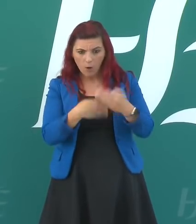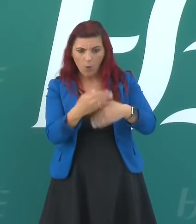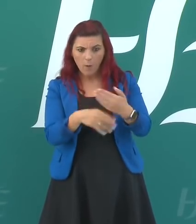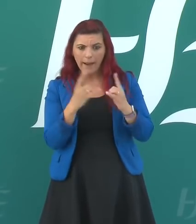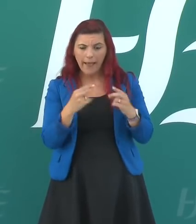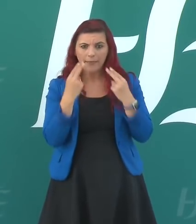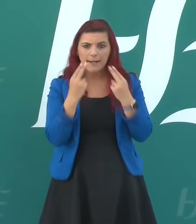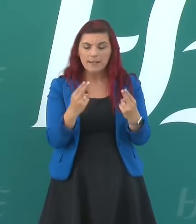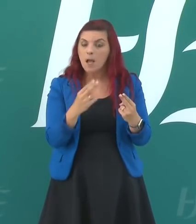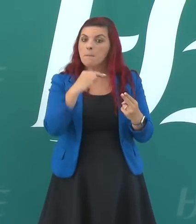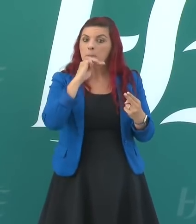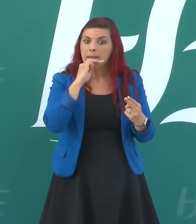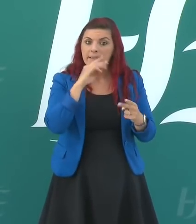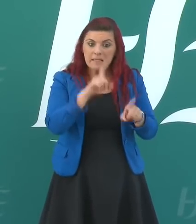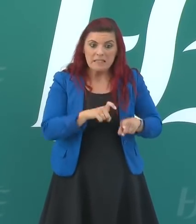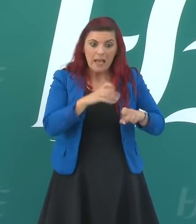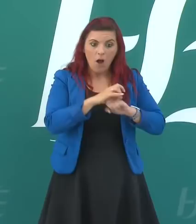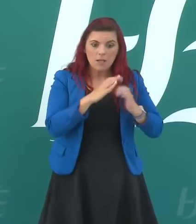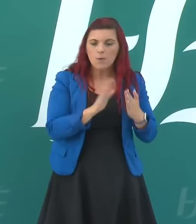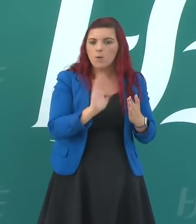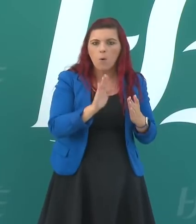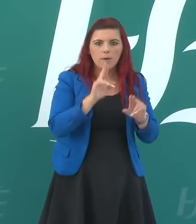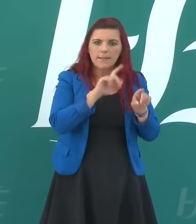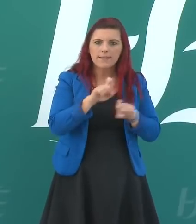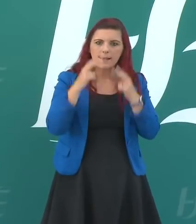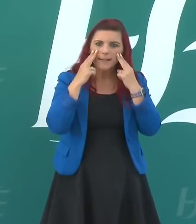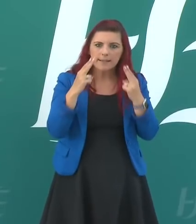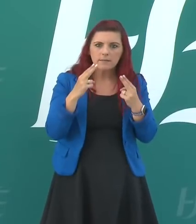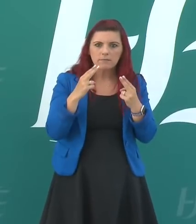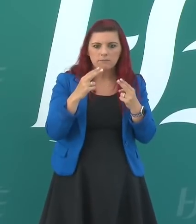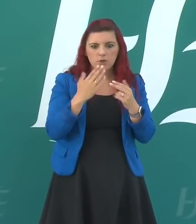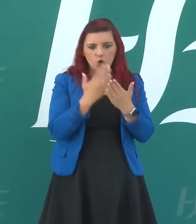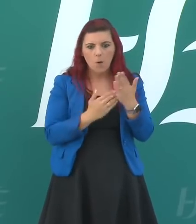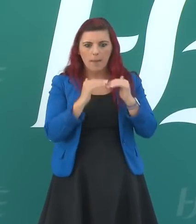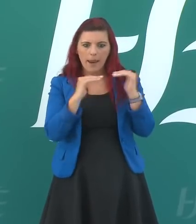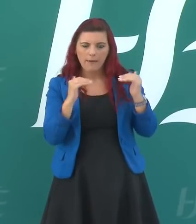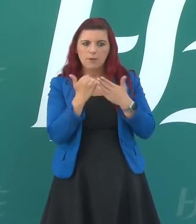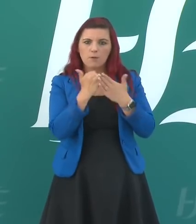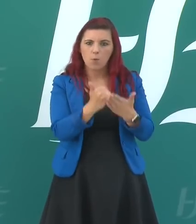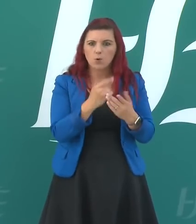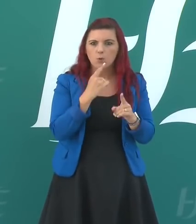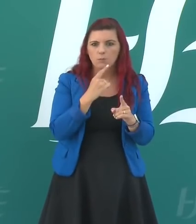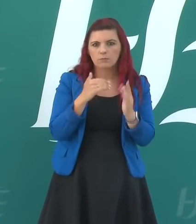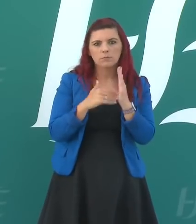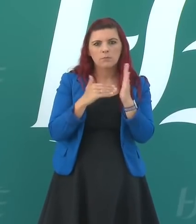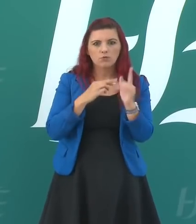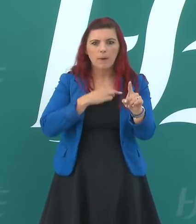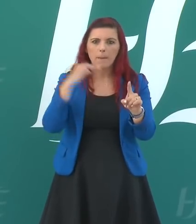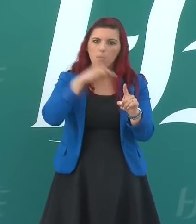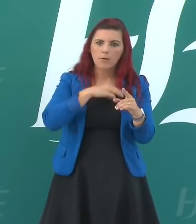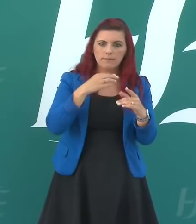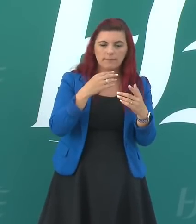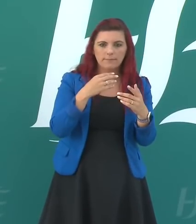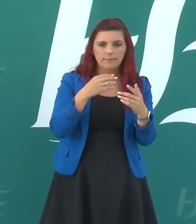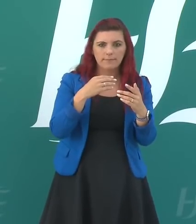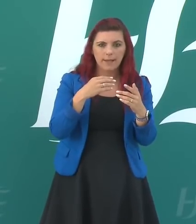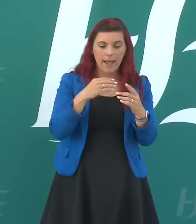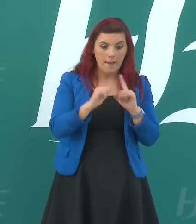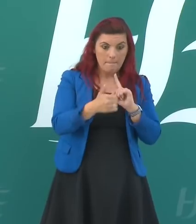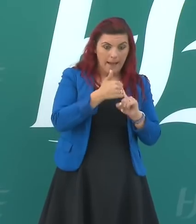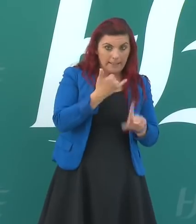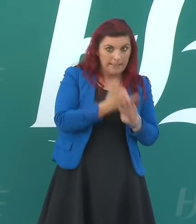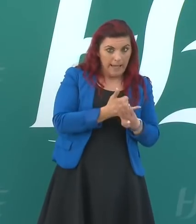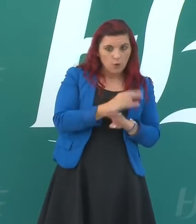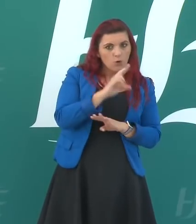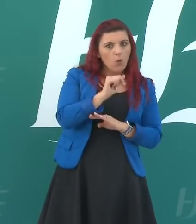still need a level of support, which is why they can't just go home. So yes, it isn't really having an impact yet, but as the number